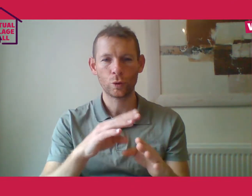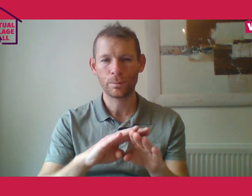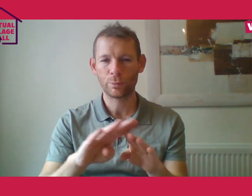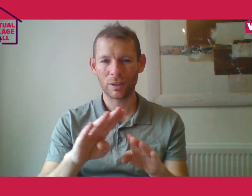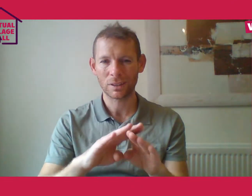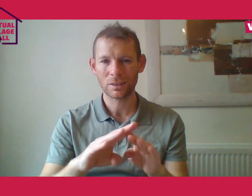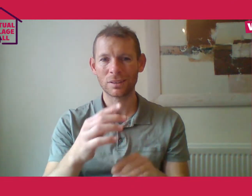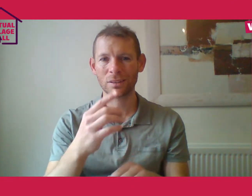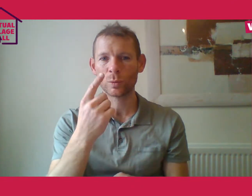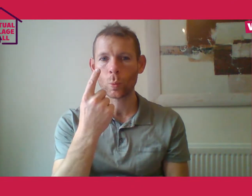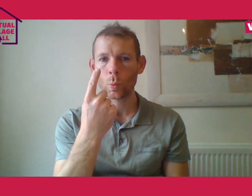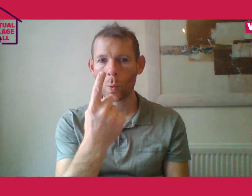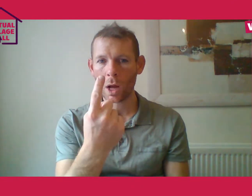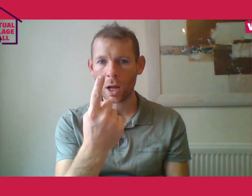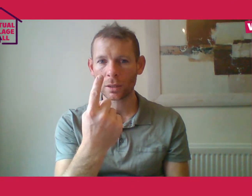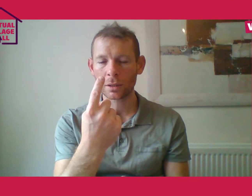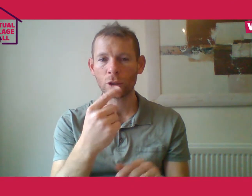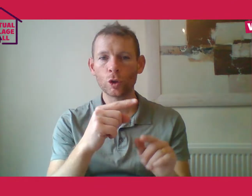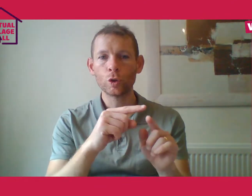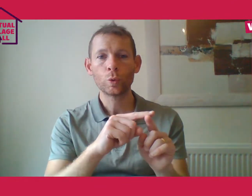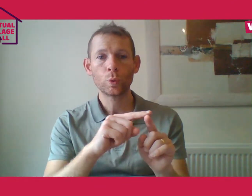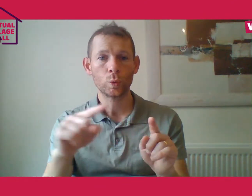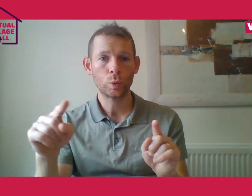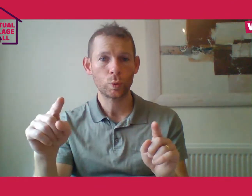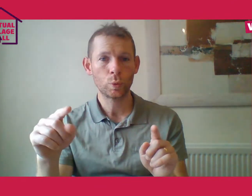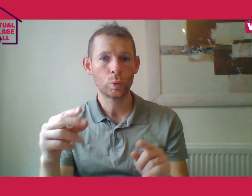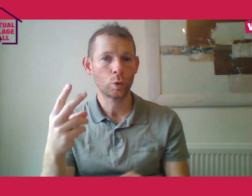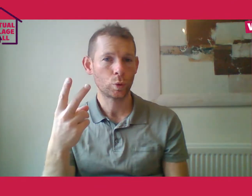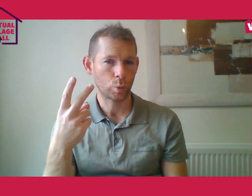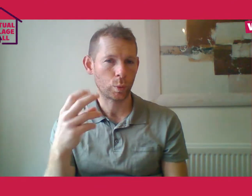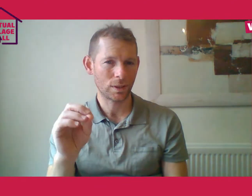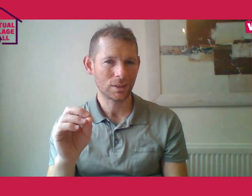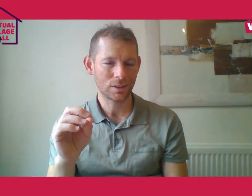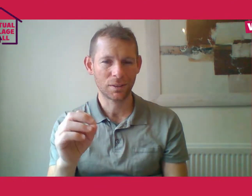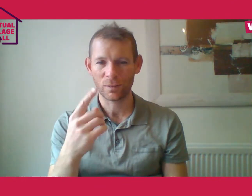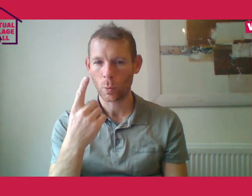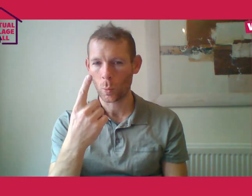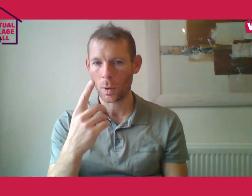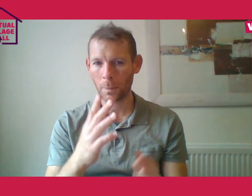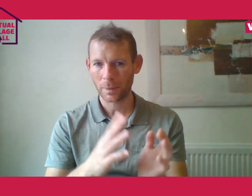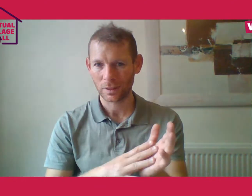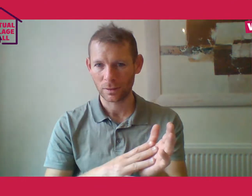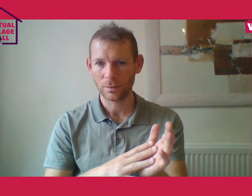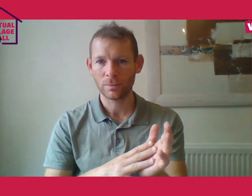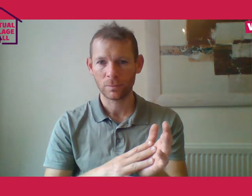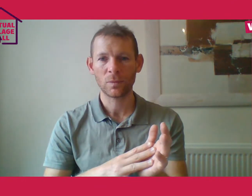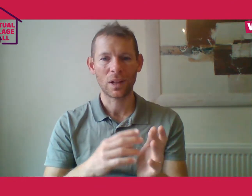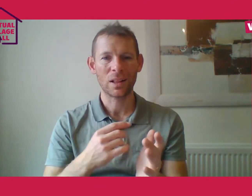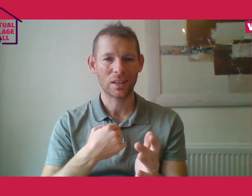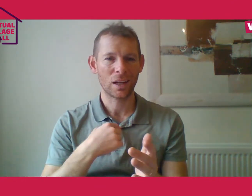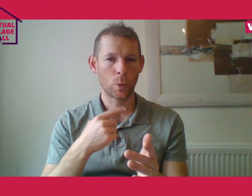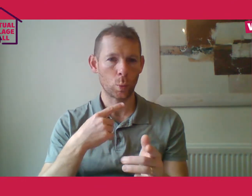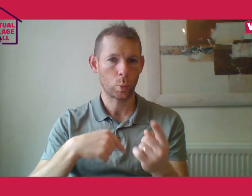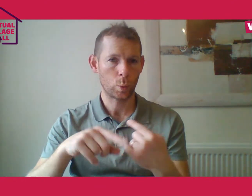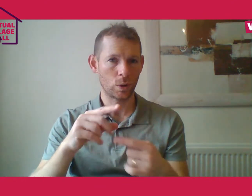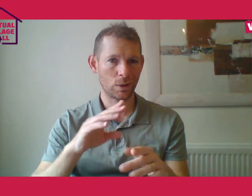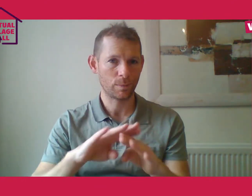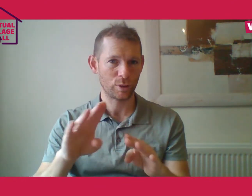Okay, so if you want to practice 1 to 20 now in your own time, we'll give you another minute to do that.